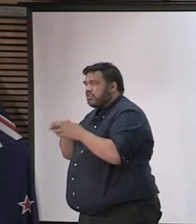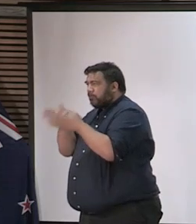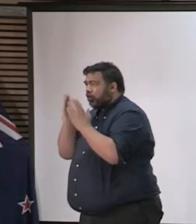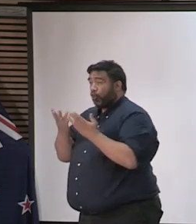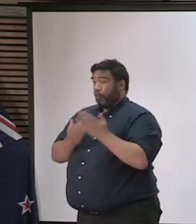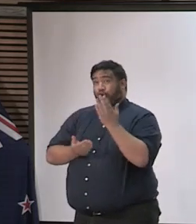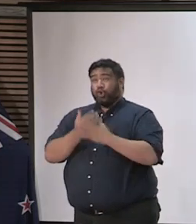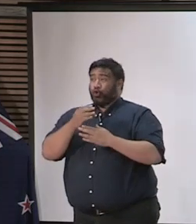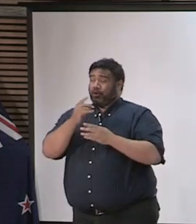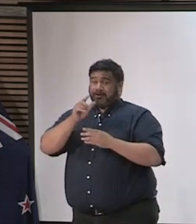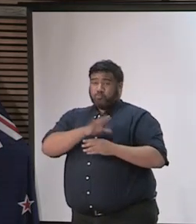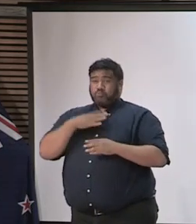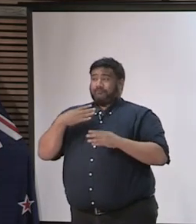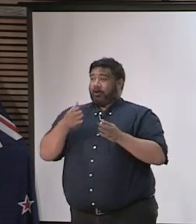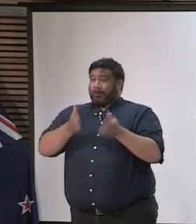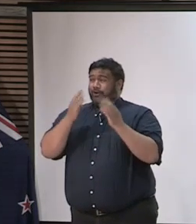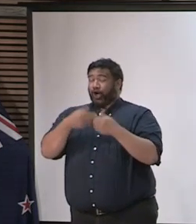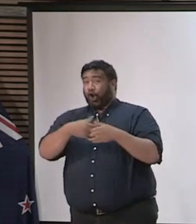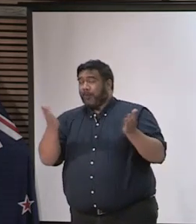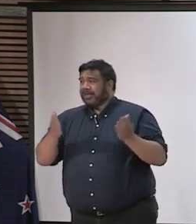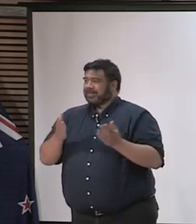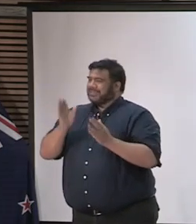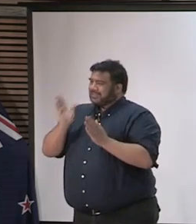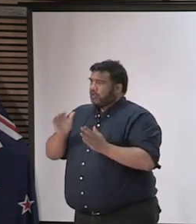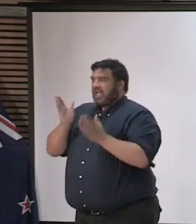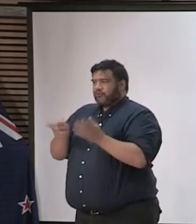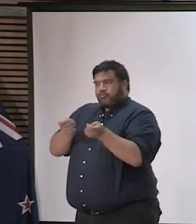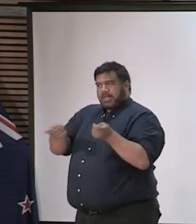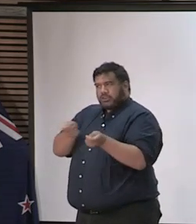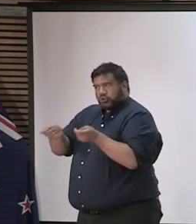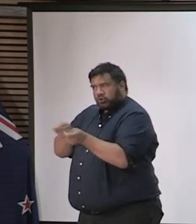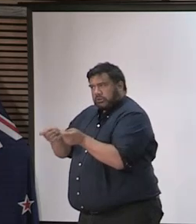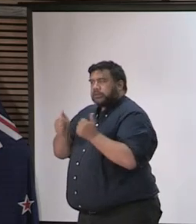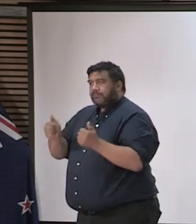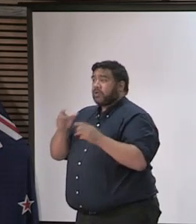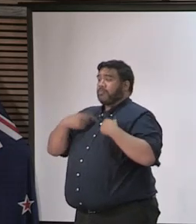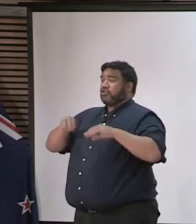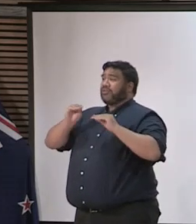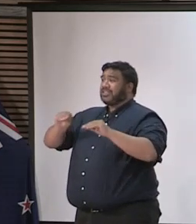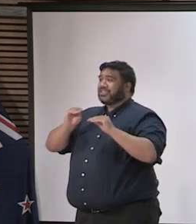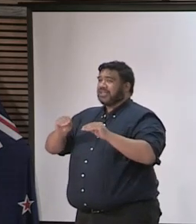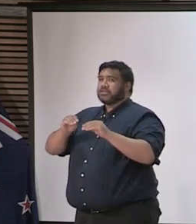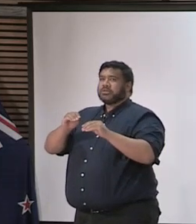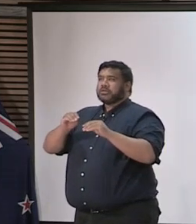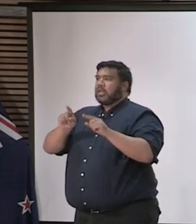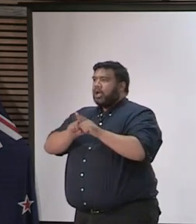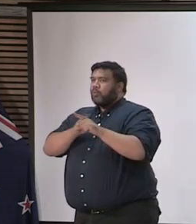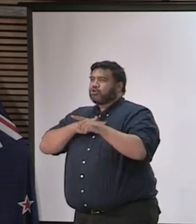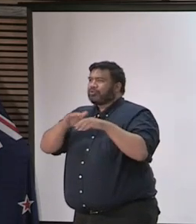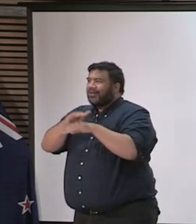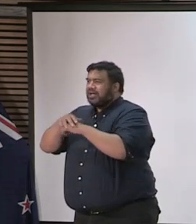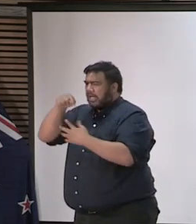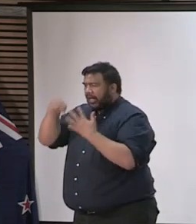enough, there are ways to manage that. One of the things the Ministry of Education are working through with schools are things like cleaning, for example. So if you've